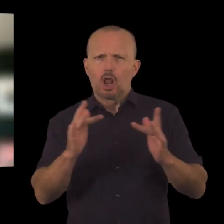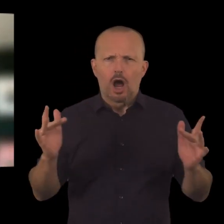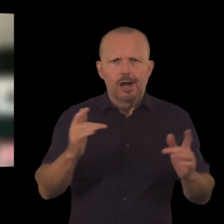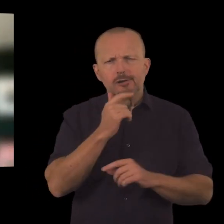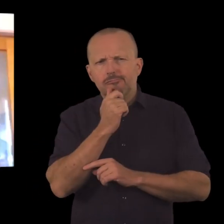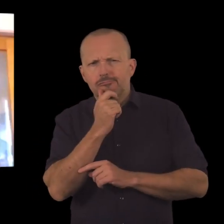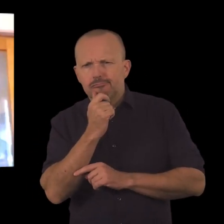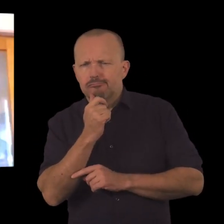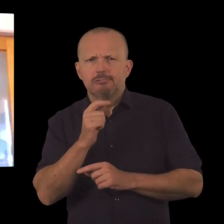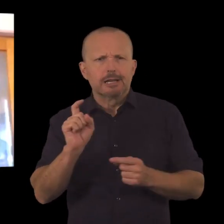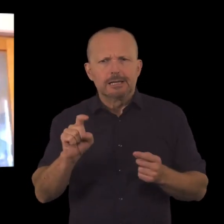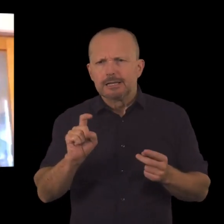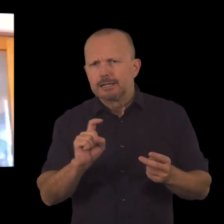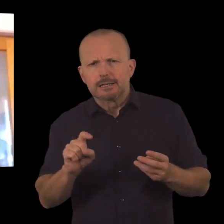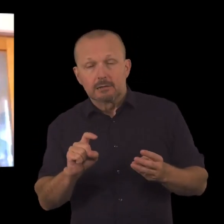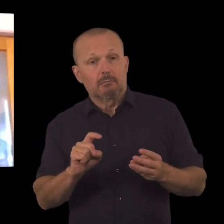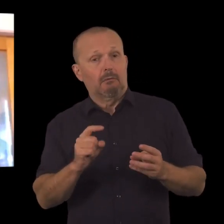Awesome.